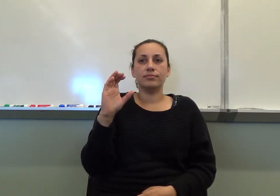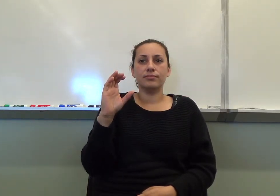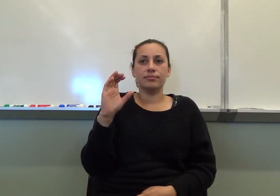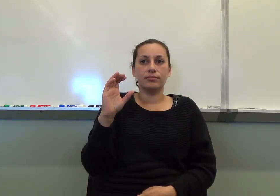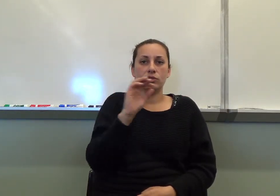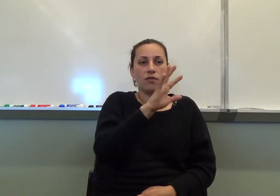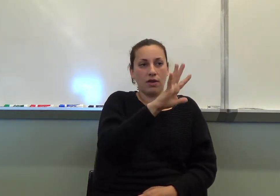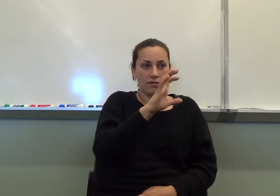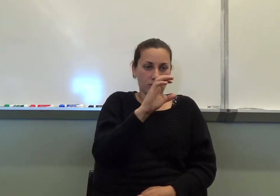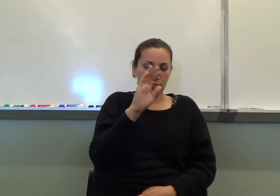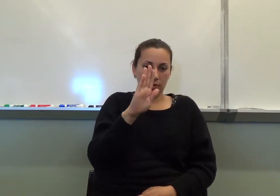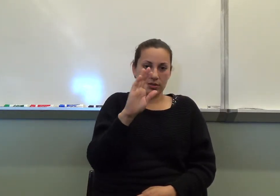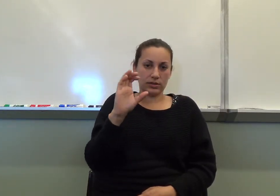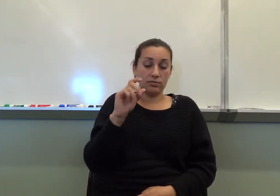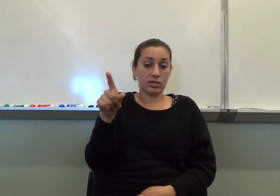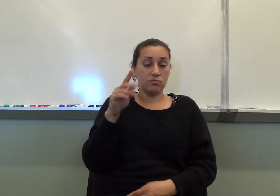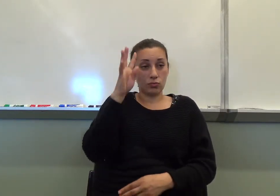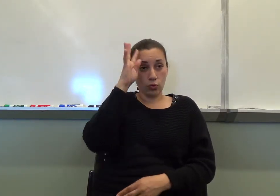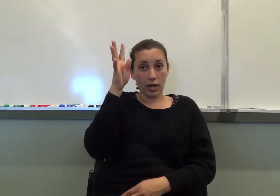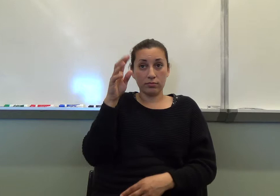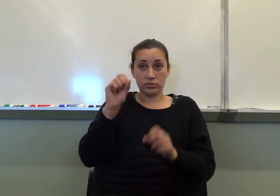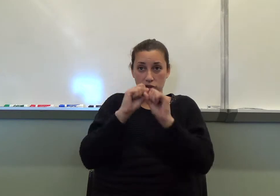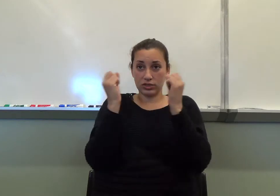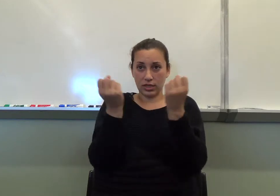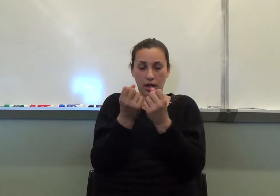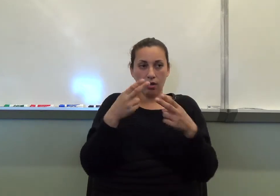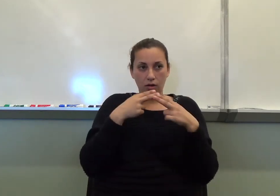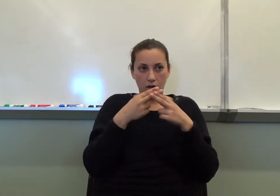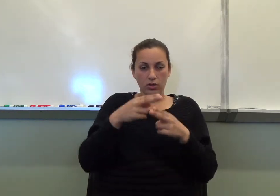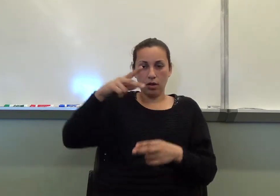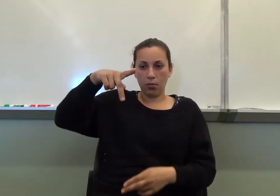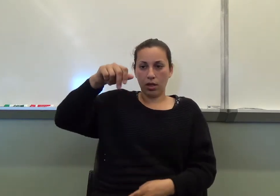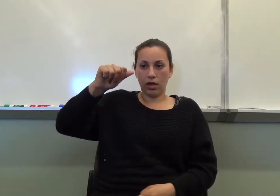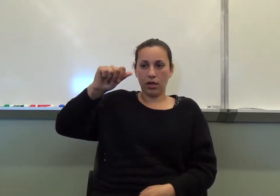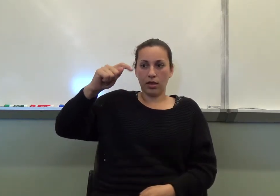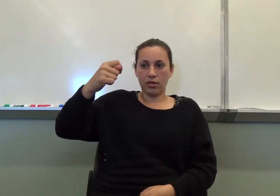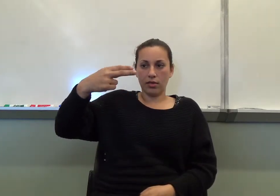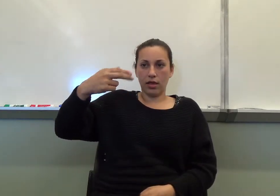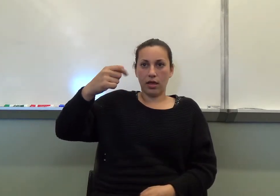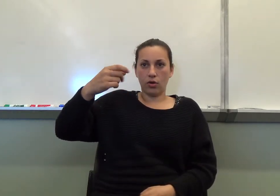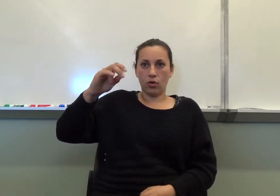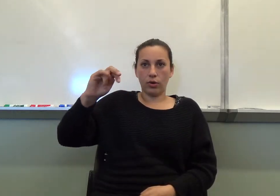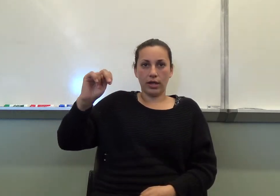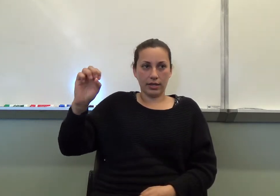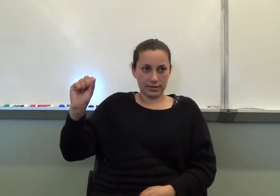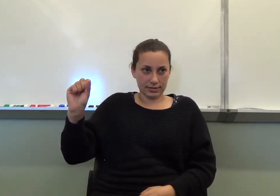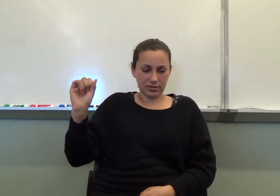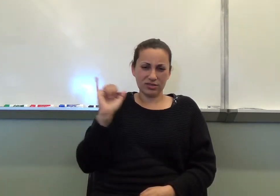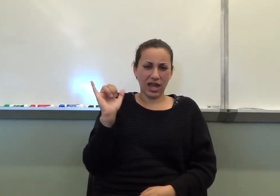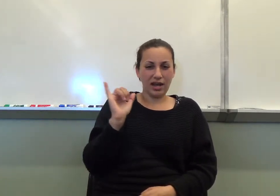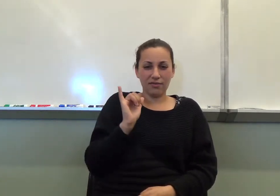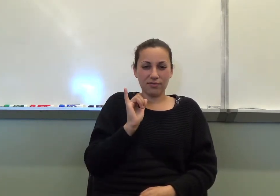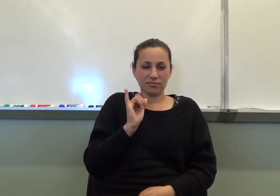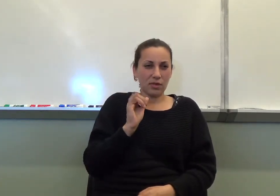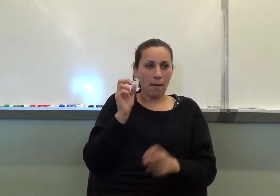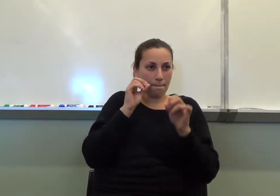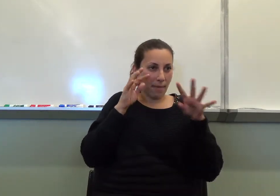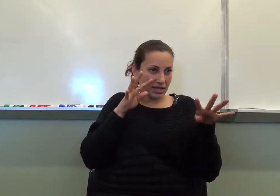And he formed a society called Pythagoreans. And it was kind of a mystical society, but they did a lot of mathematics. That was one